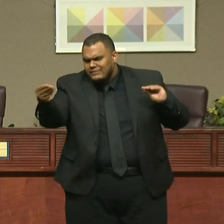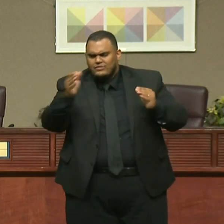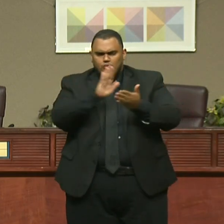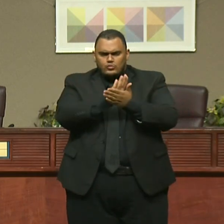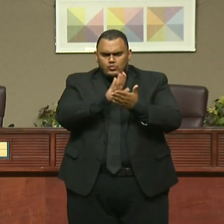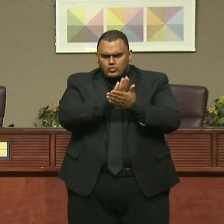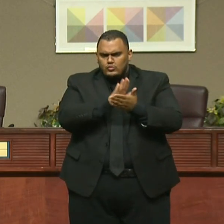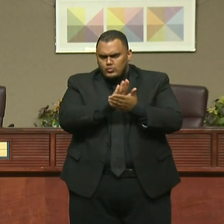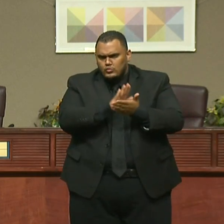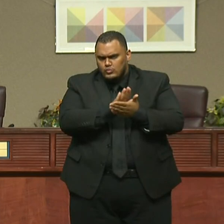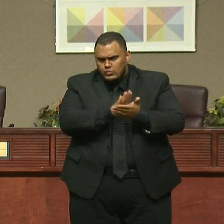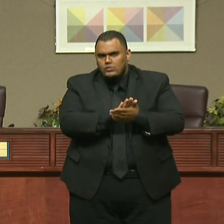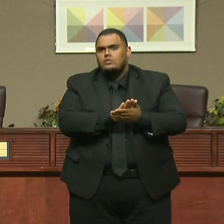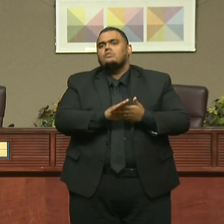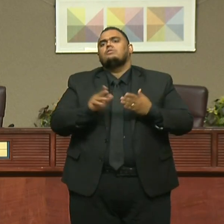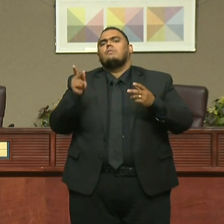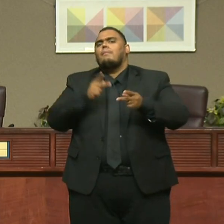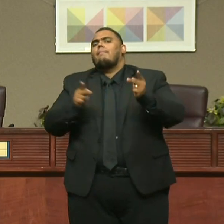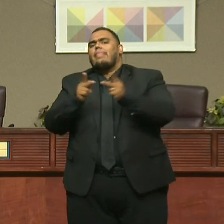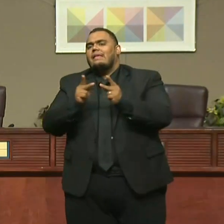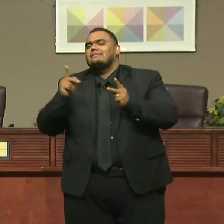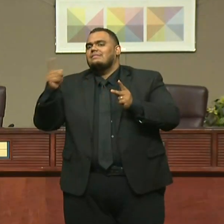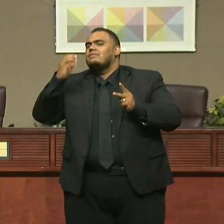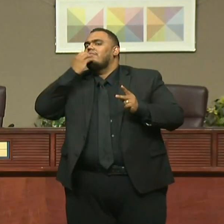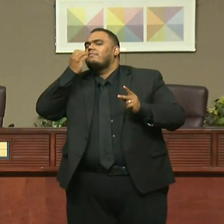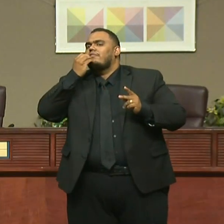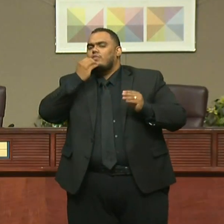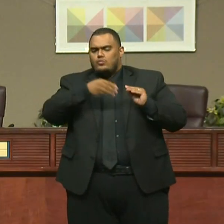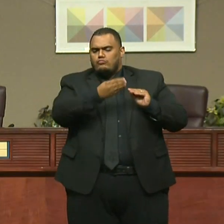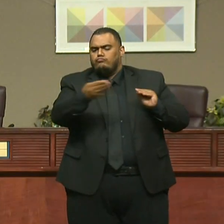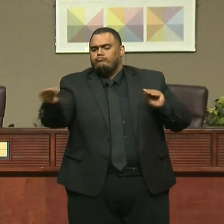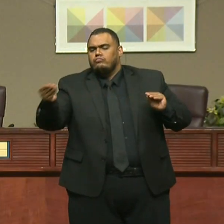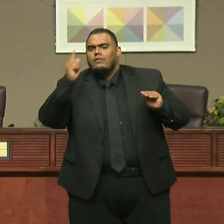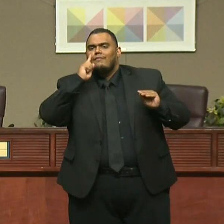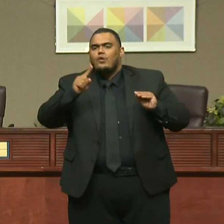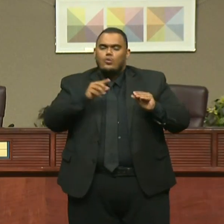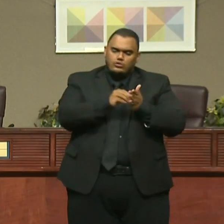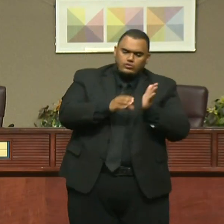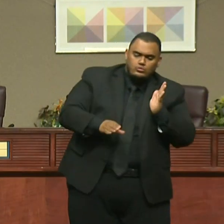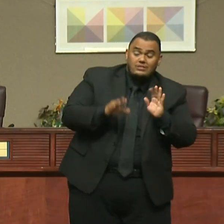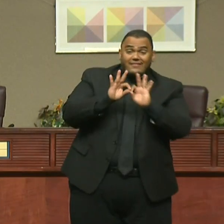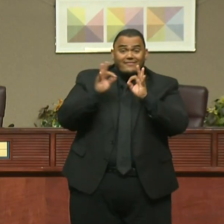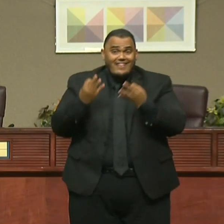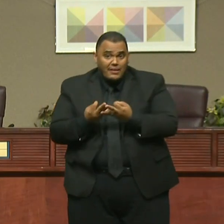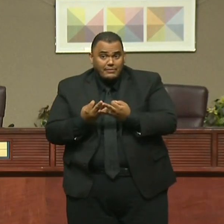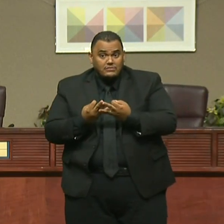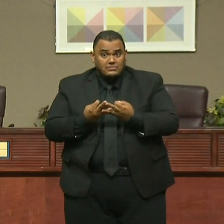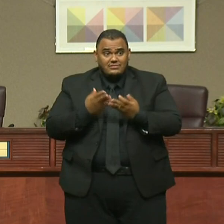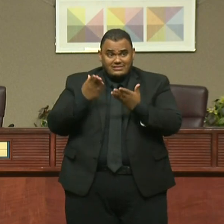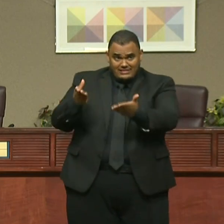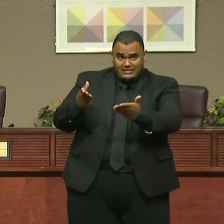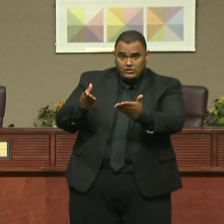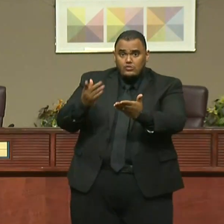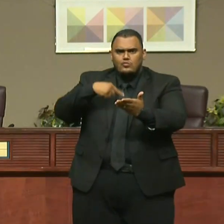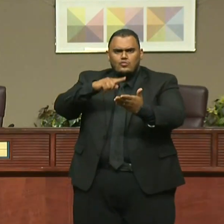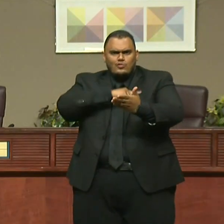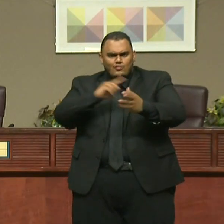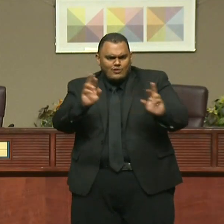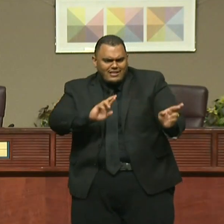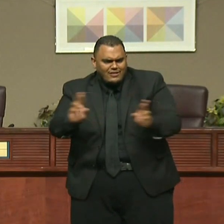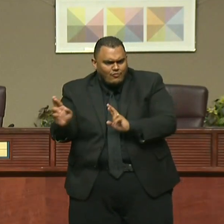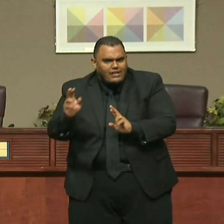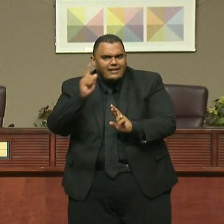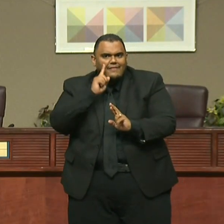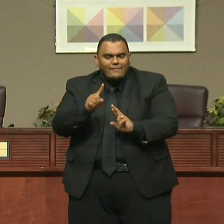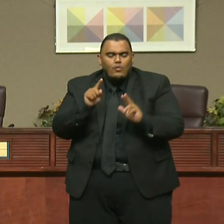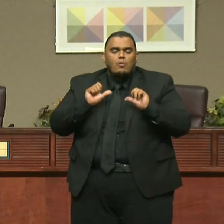they are distributing the food, the meals for the students and their families soon. So we are getting ready and getting up for the possibility of